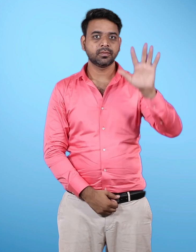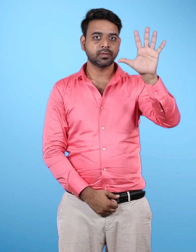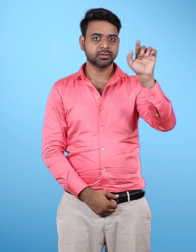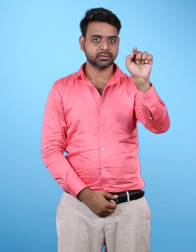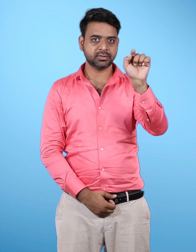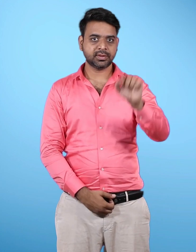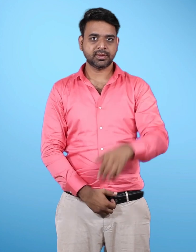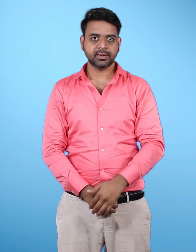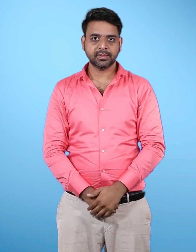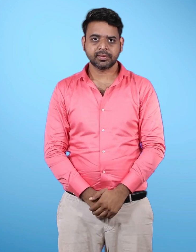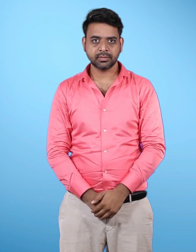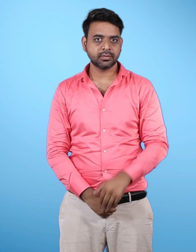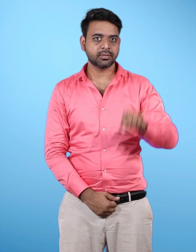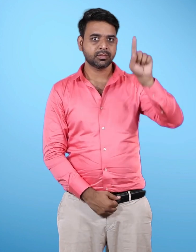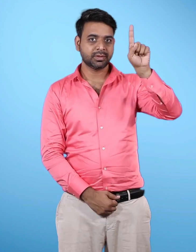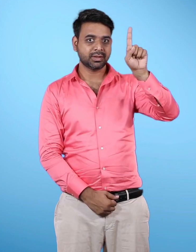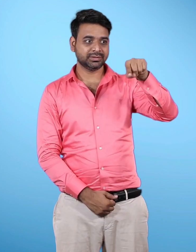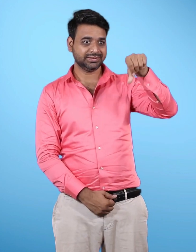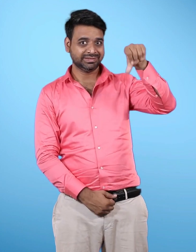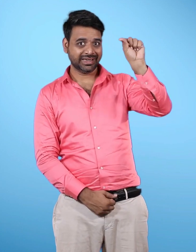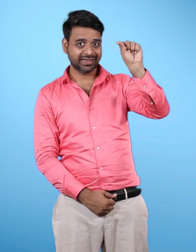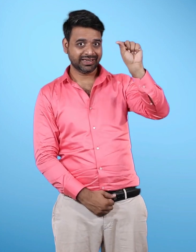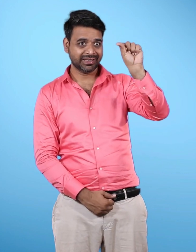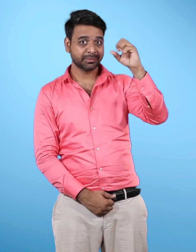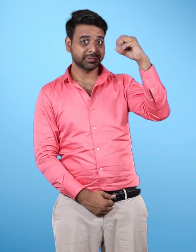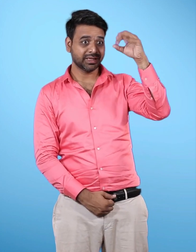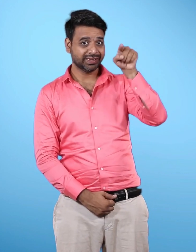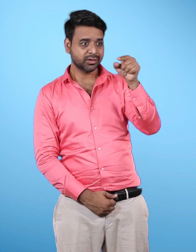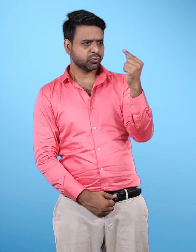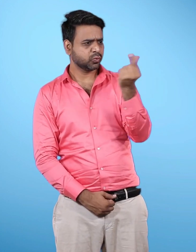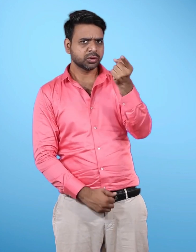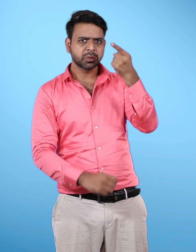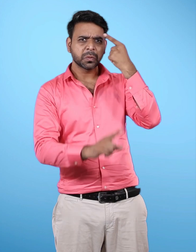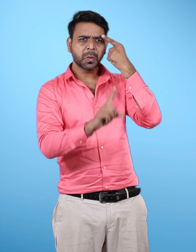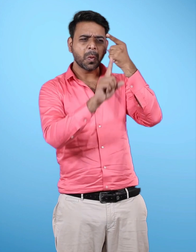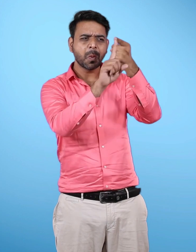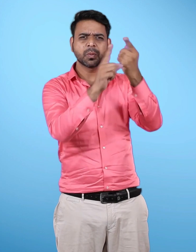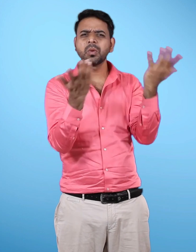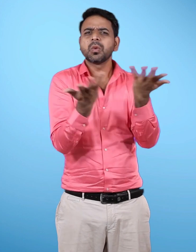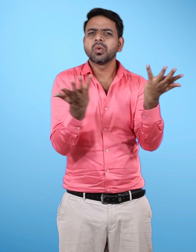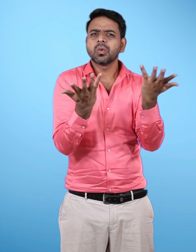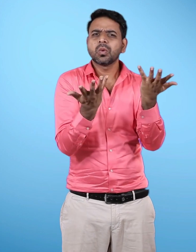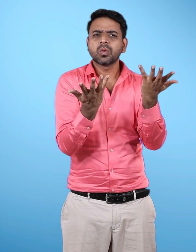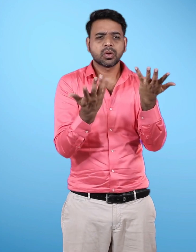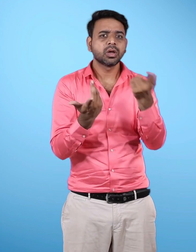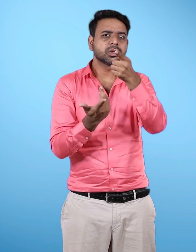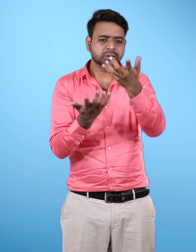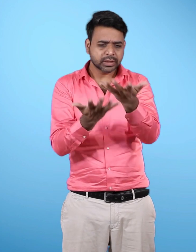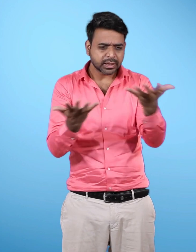5. What is the purpose of using an electric switch? Name some electrical gadgets that